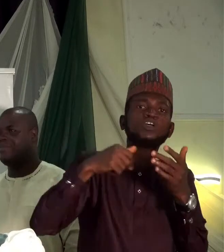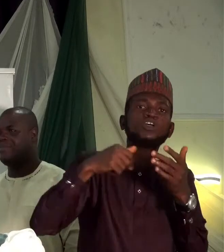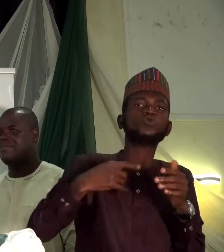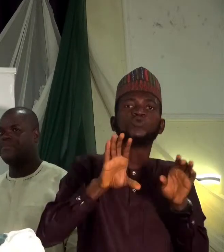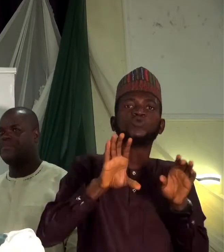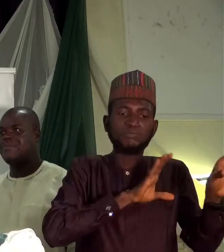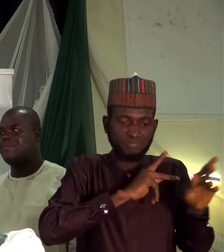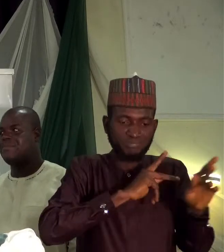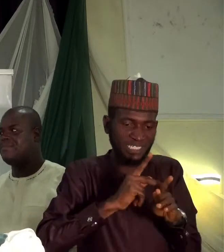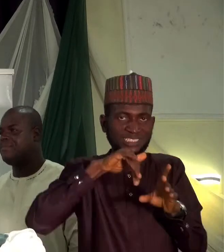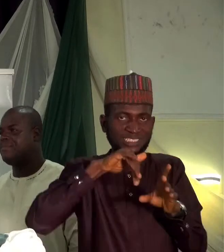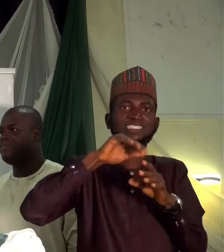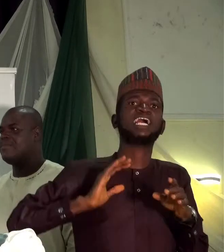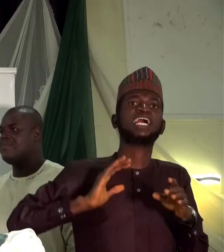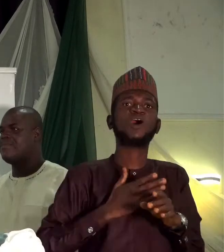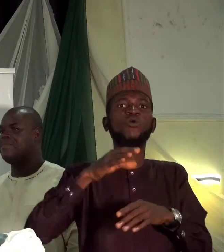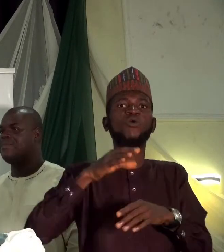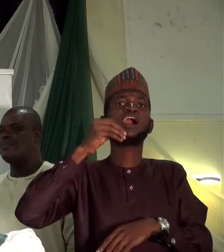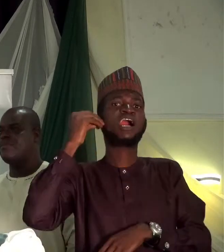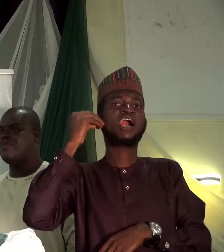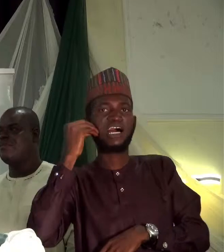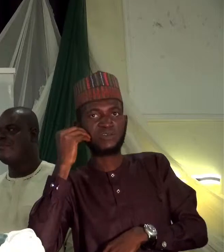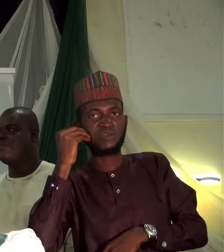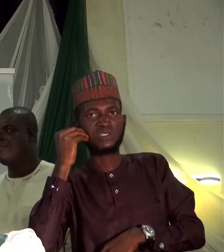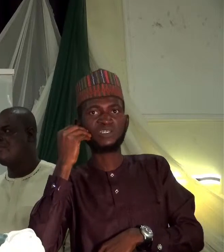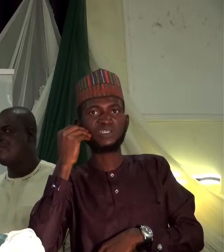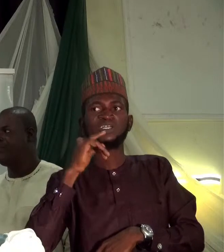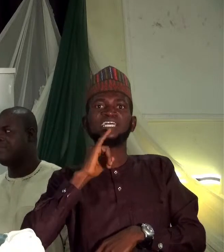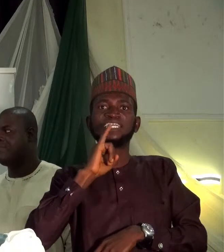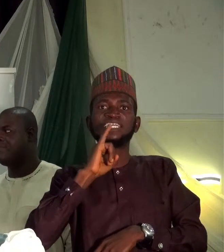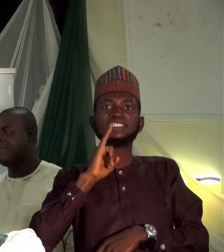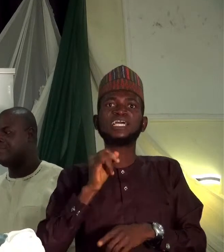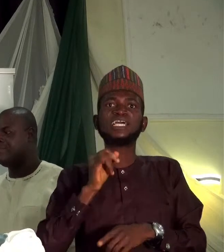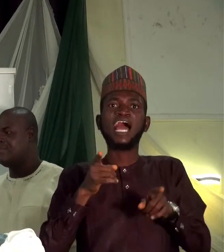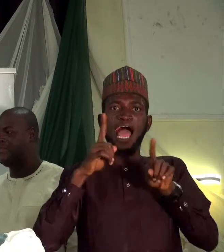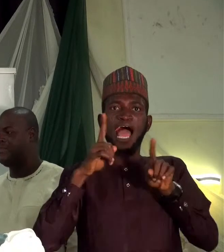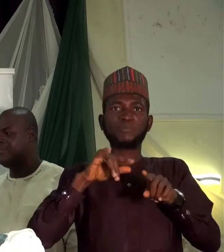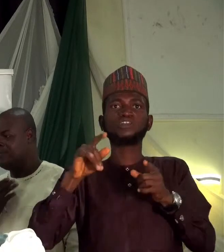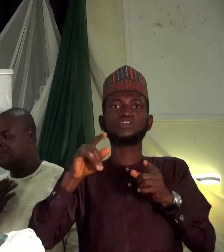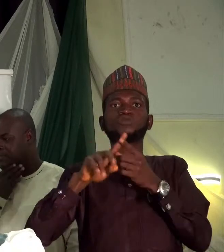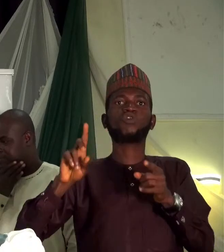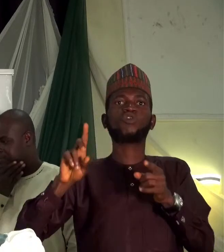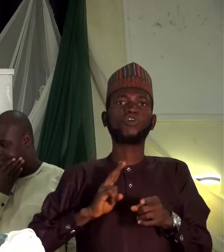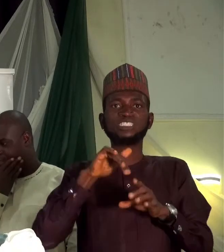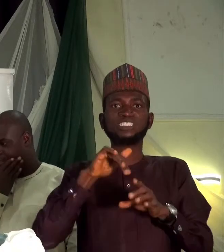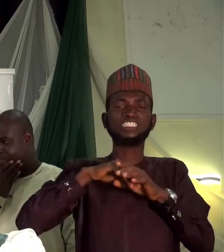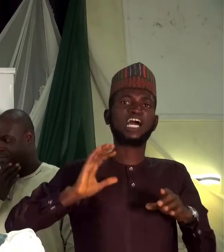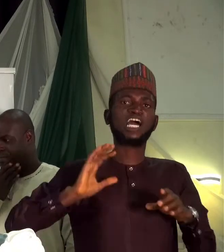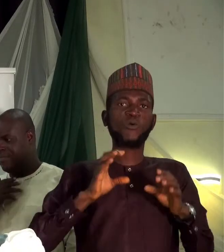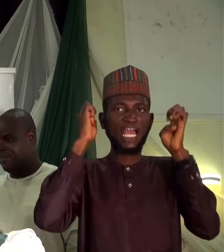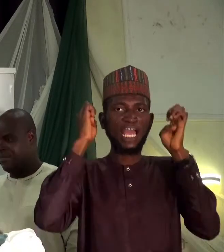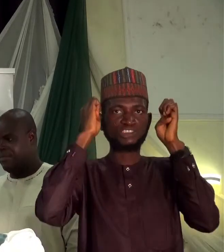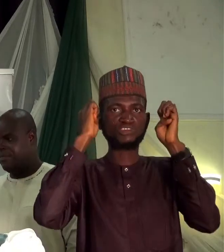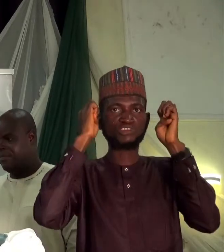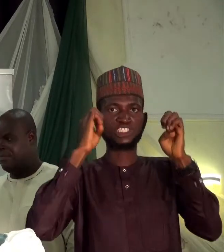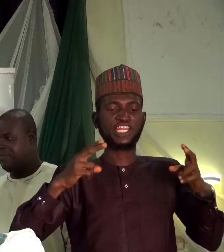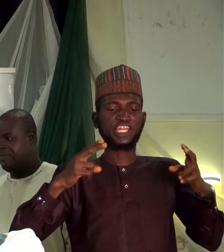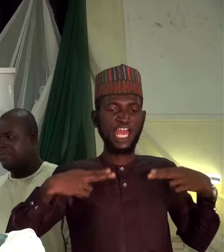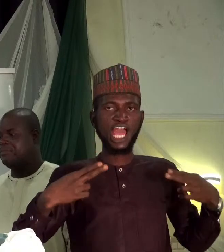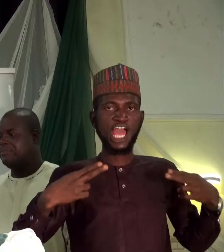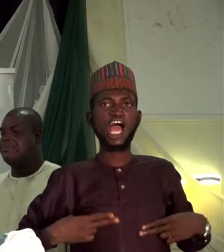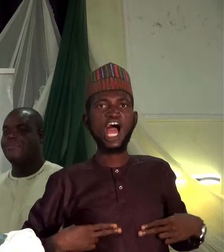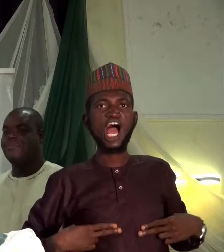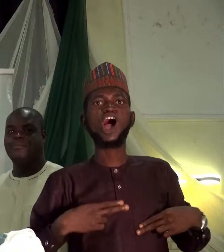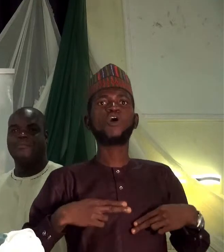ati nita to le pe idagbasoke wa n ba wa ni gbogbo orisirisi ona ninu eko ninu eto ilera ninu